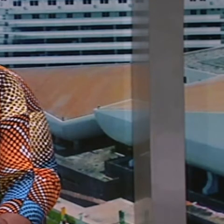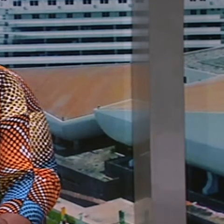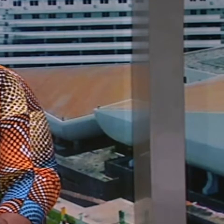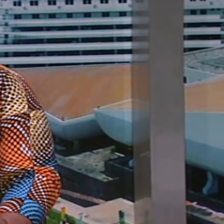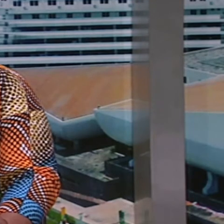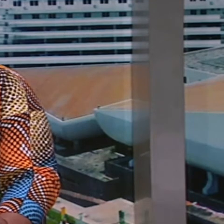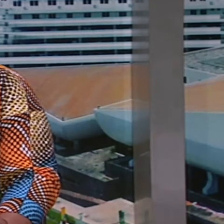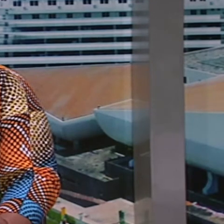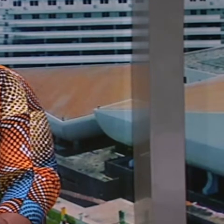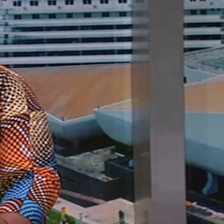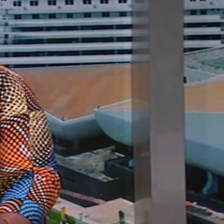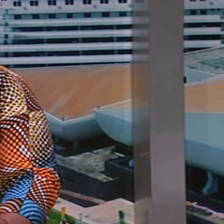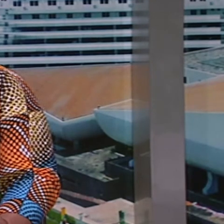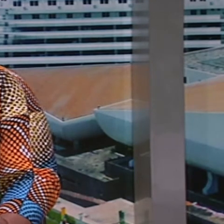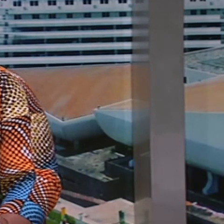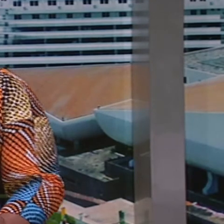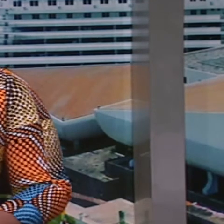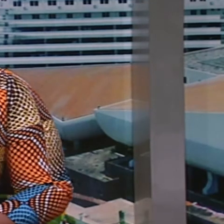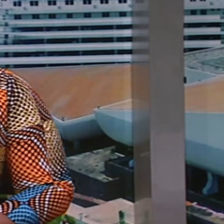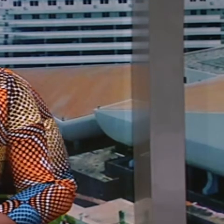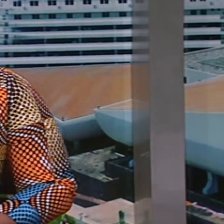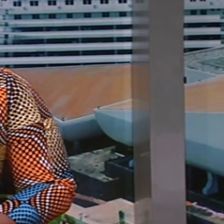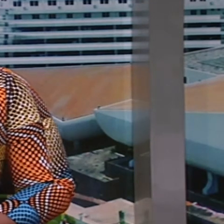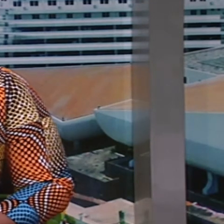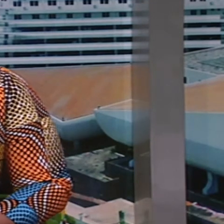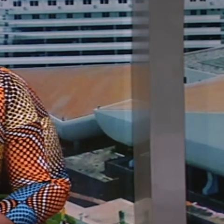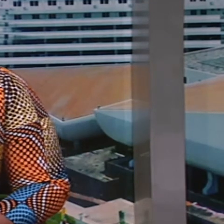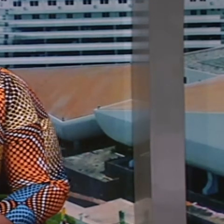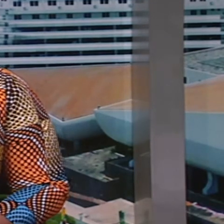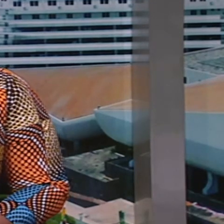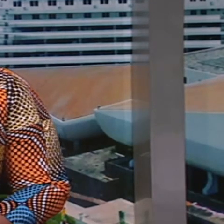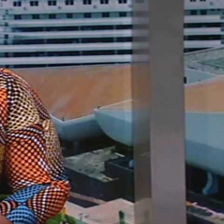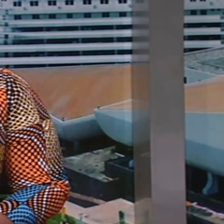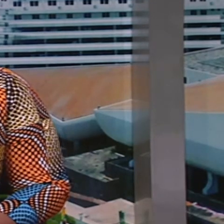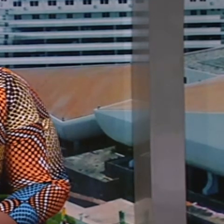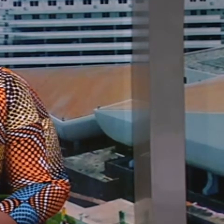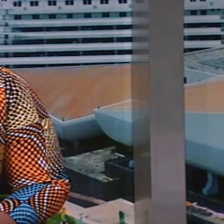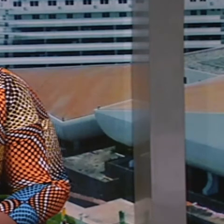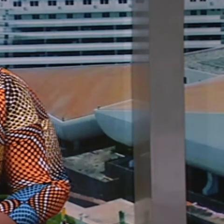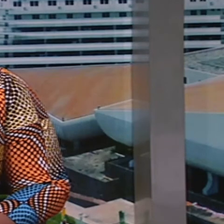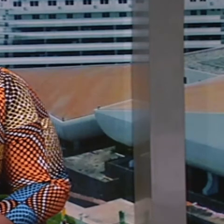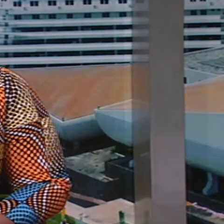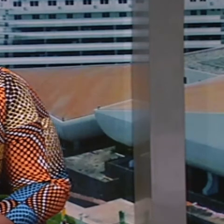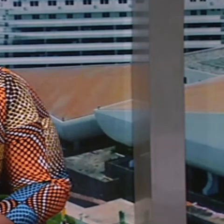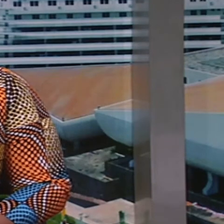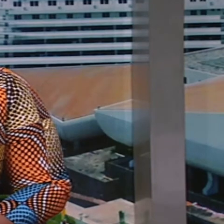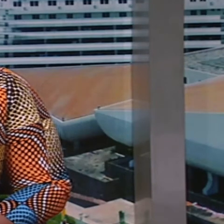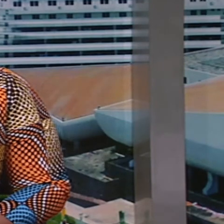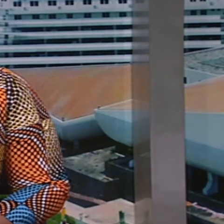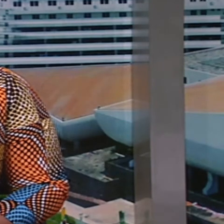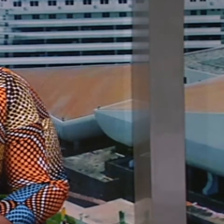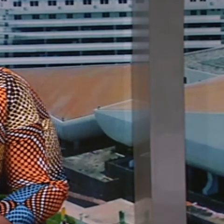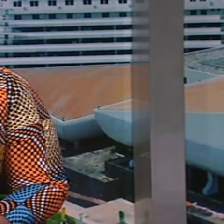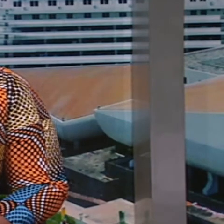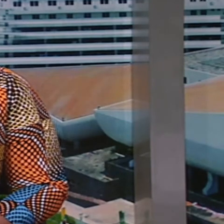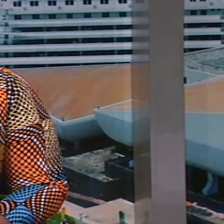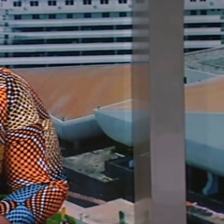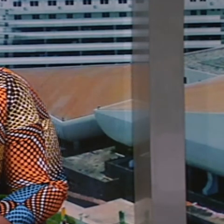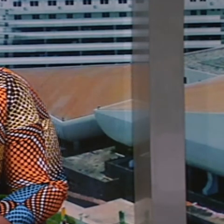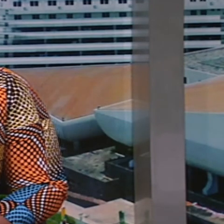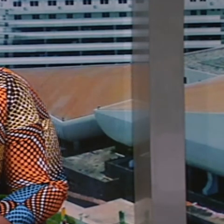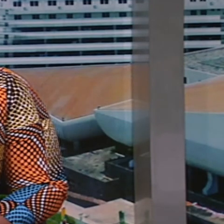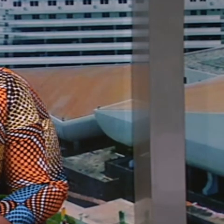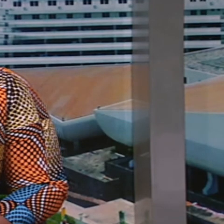Gariba, assured citizens it is not a combat operation but a humanitarian one, and nobody would be